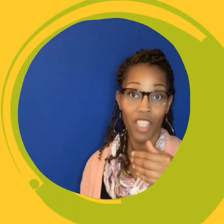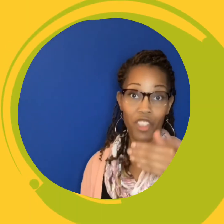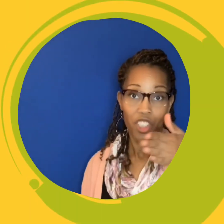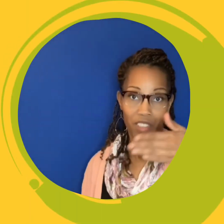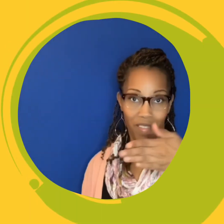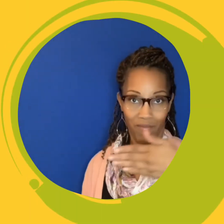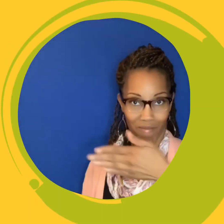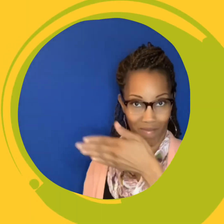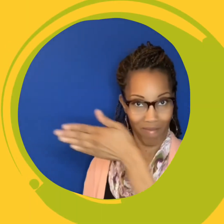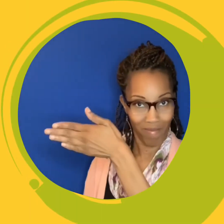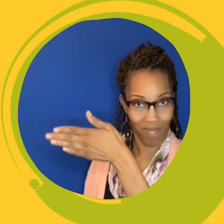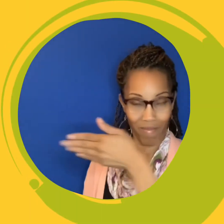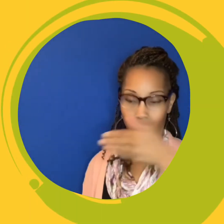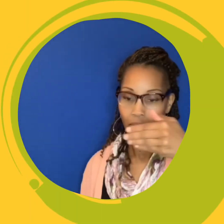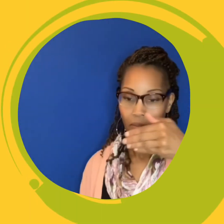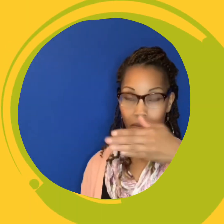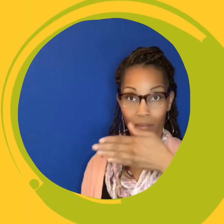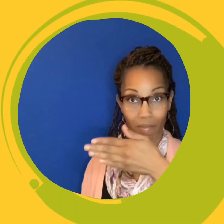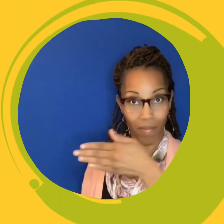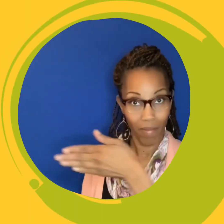Fish.